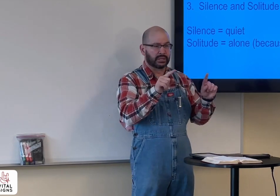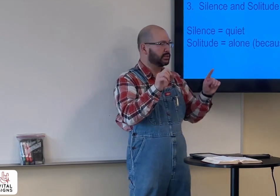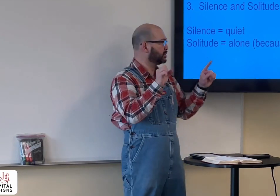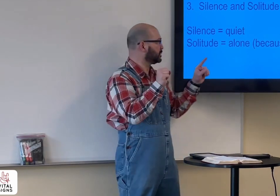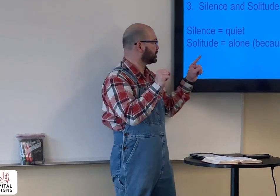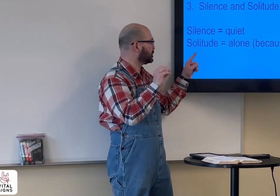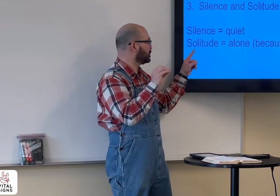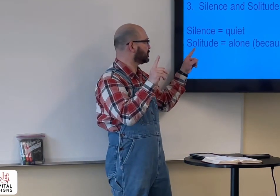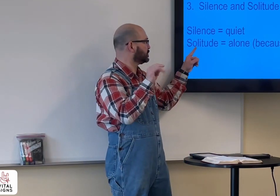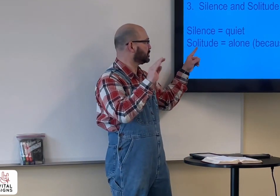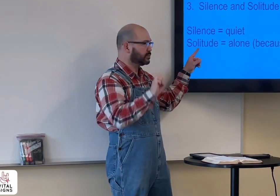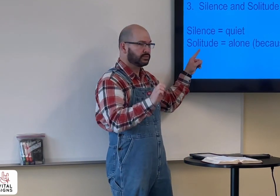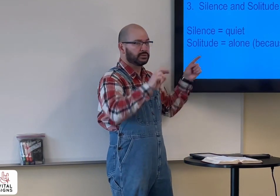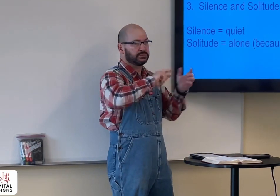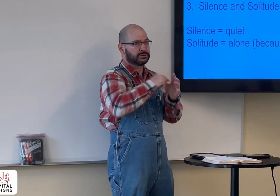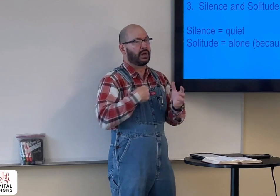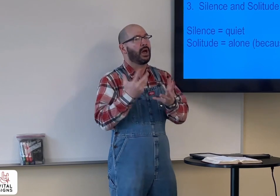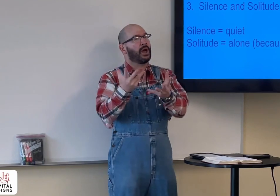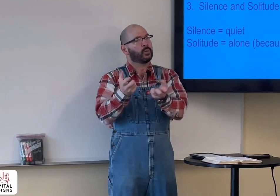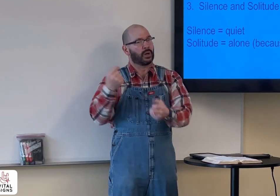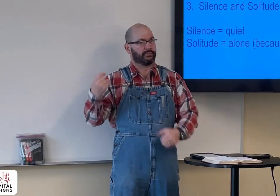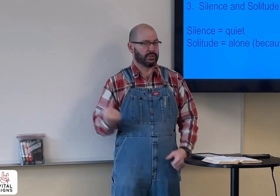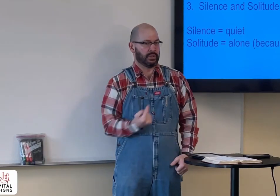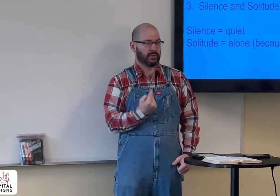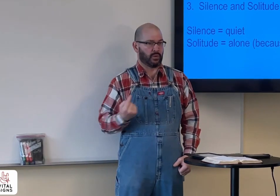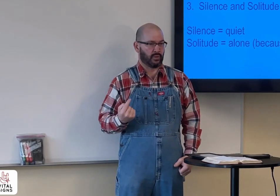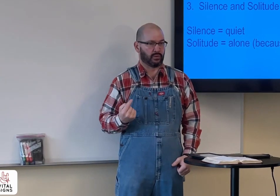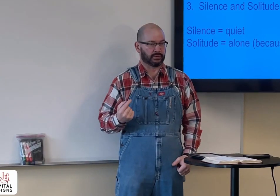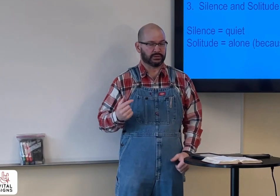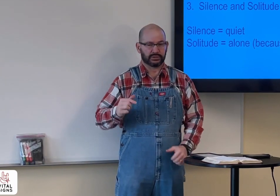But solitude means we want to be alone.